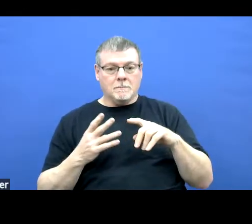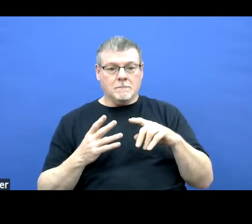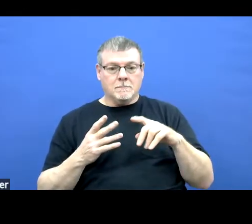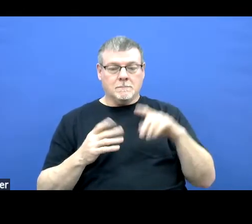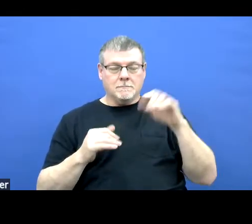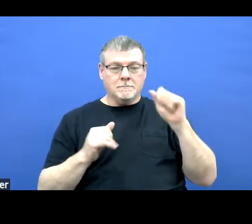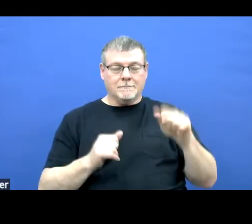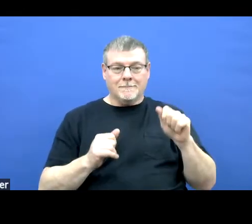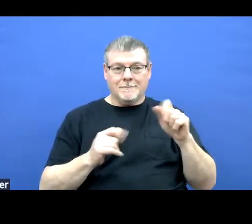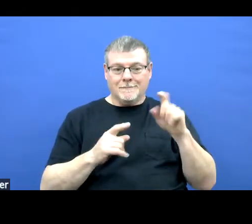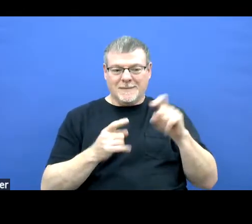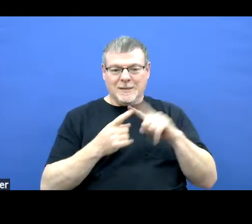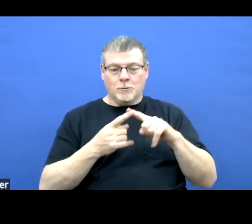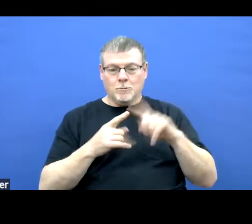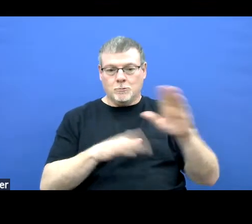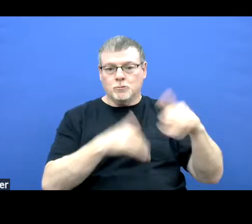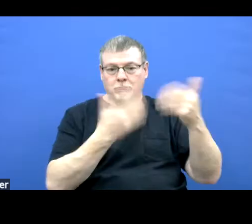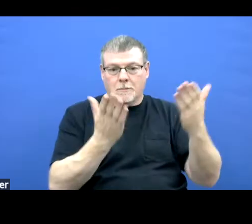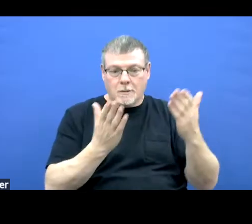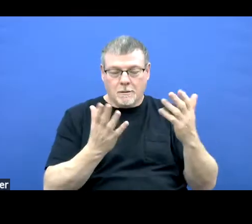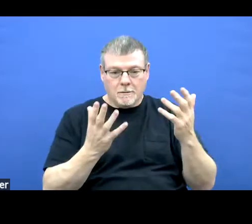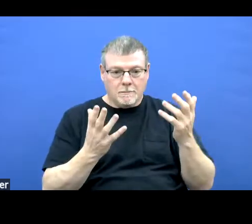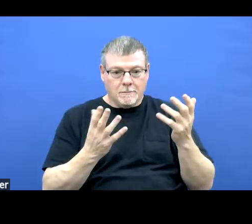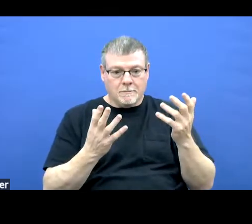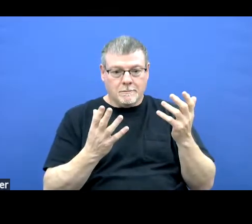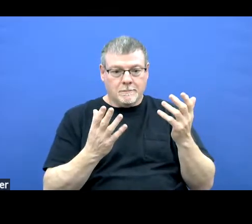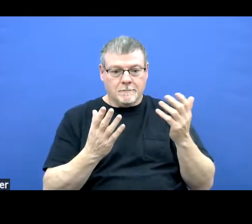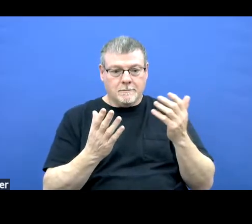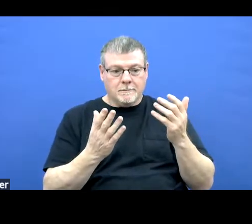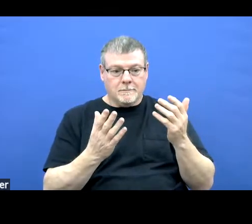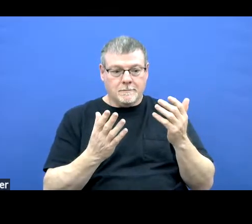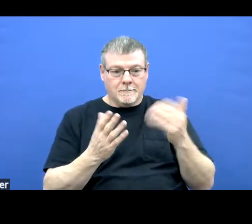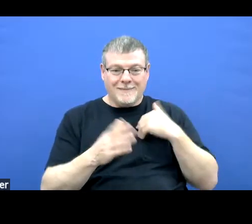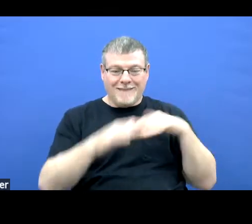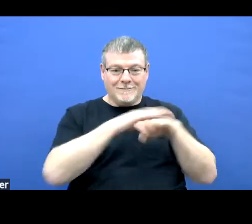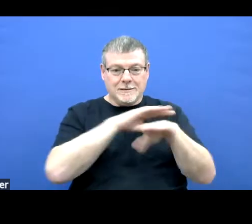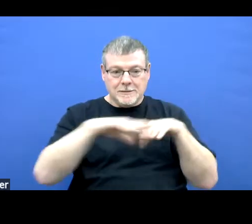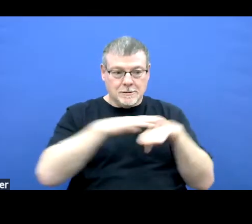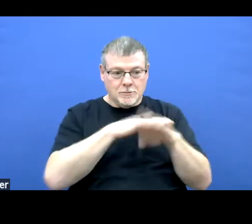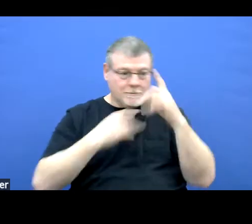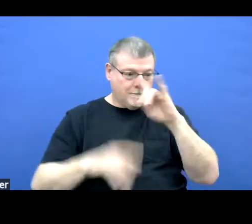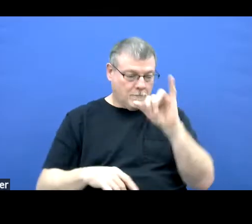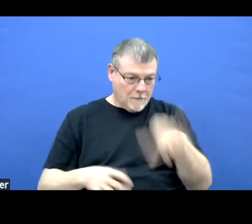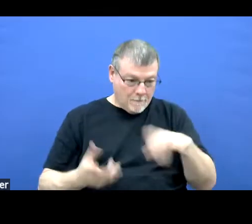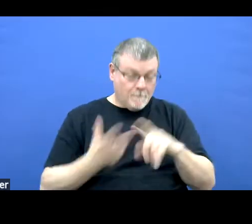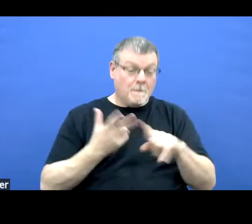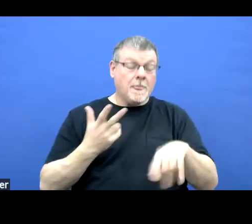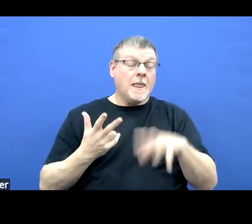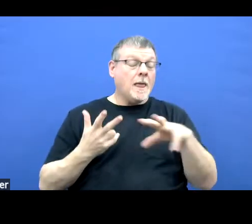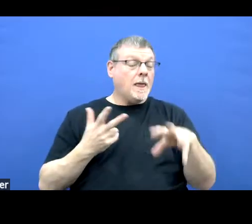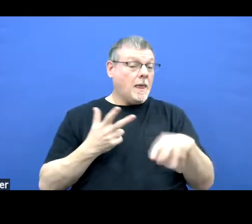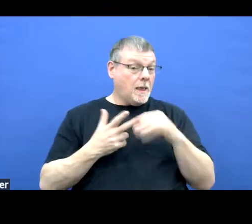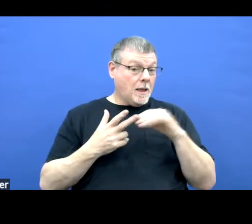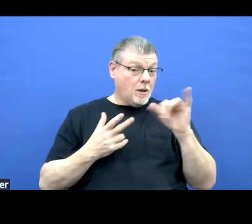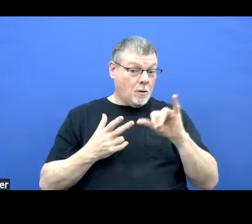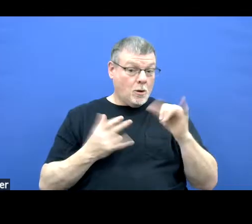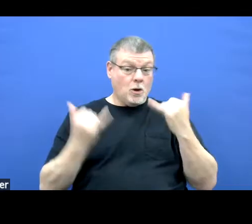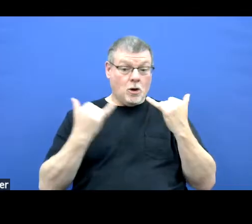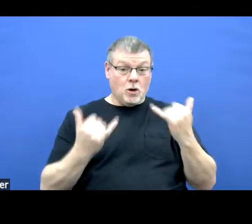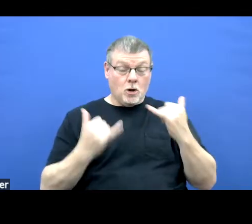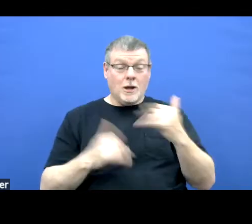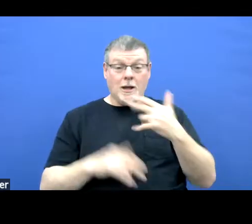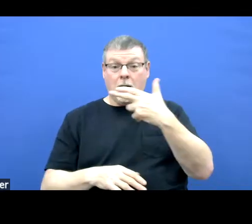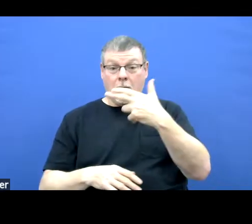and they needed to supply the medicines for that, we could do that. In addition, currently the